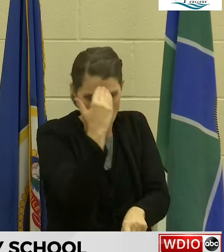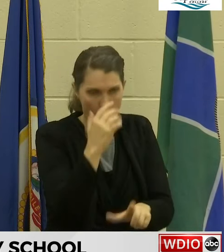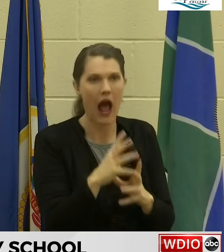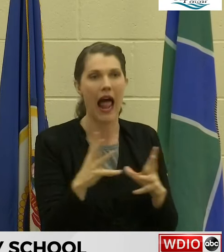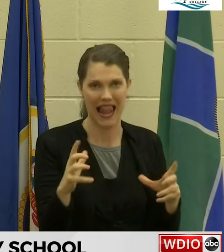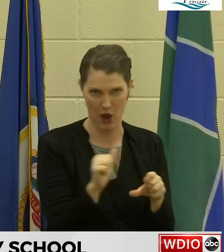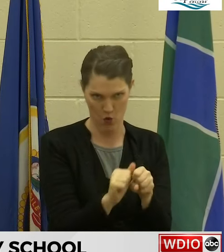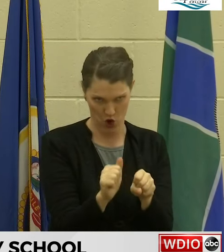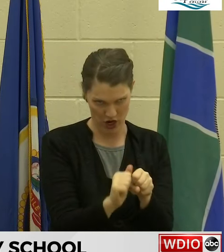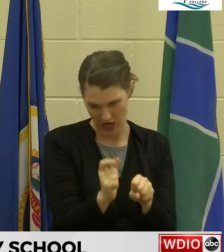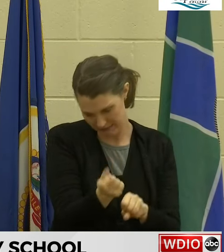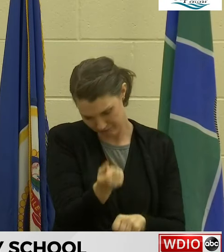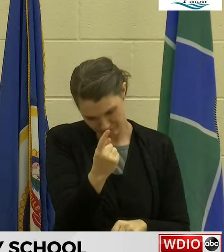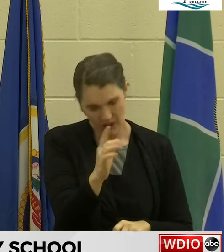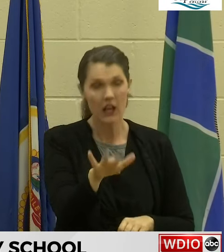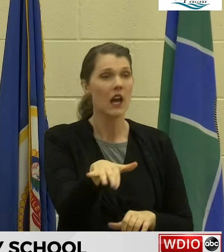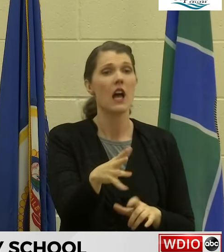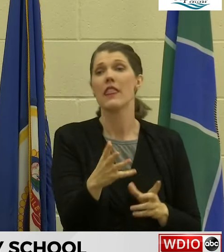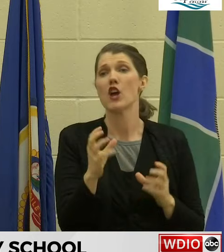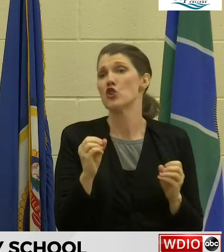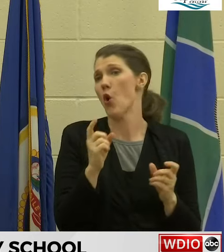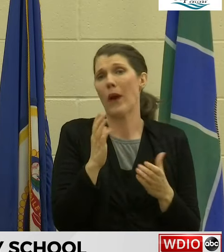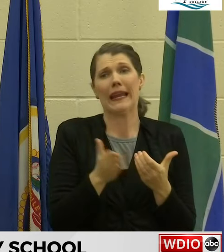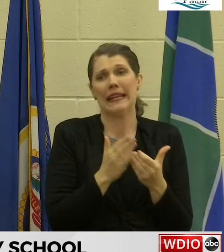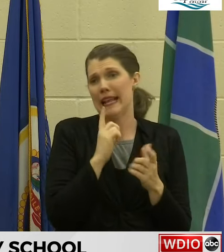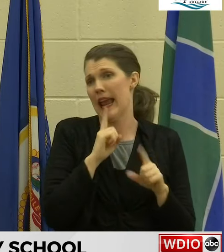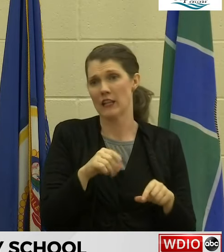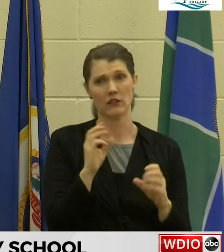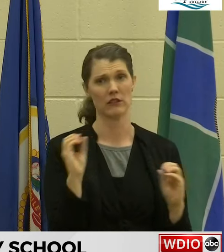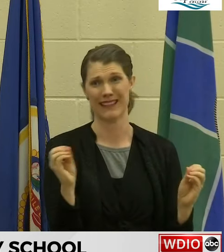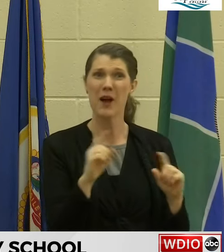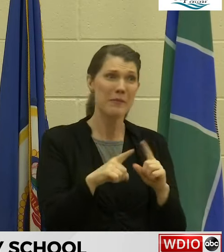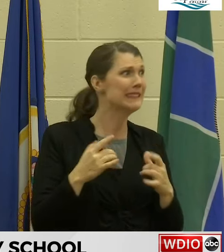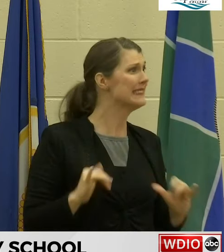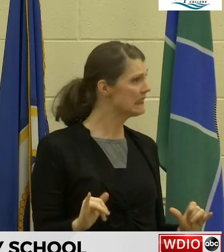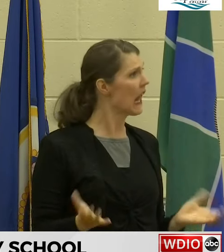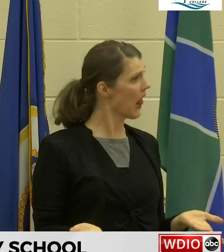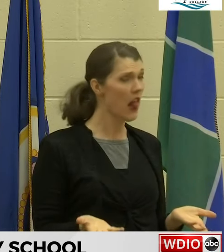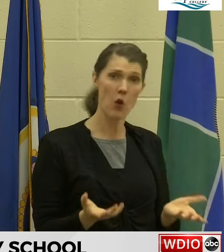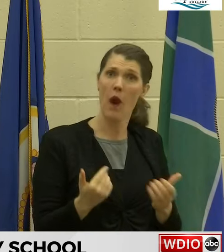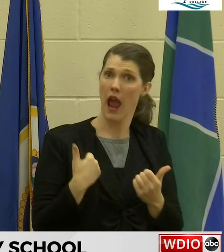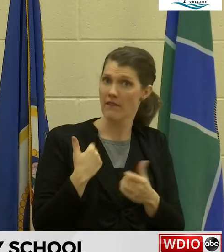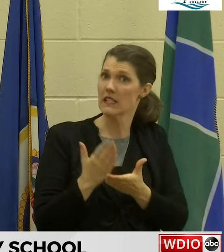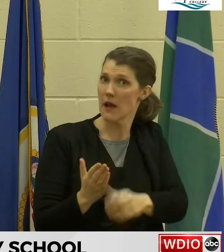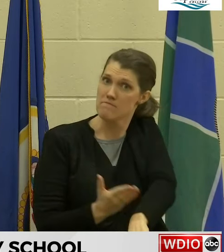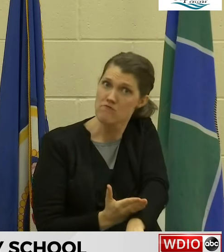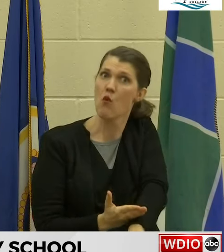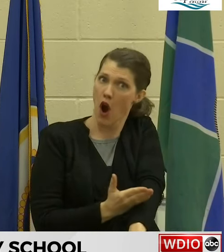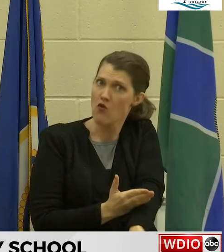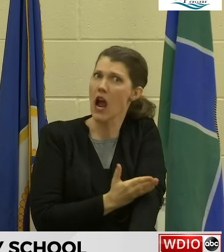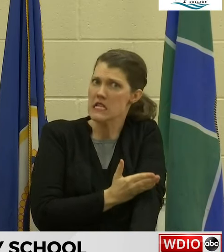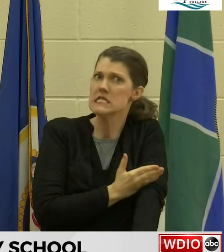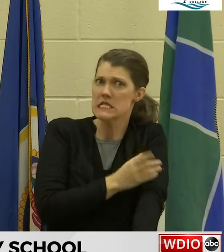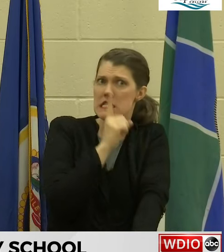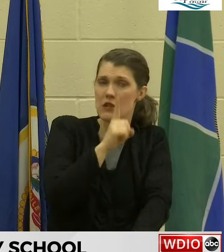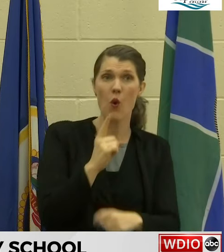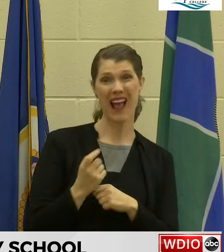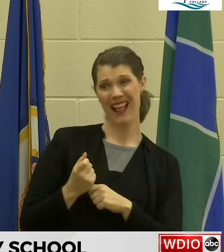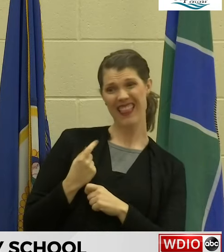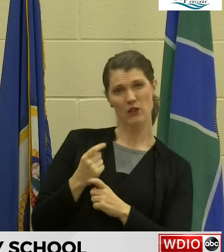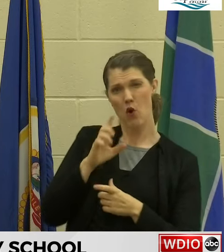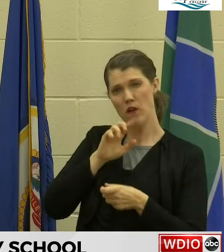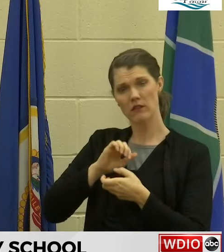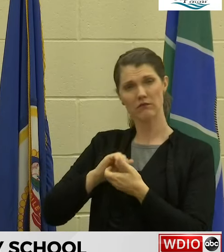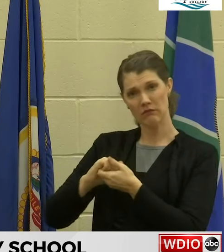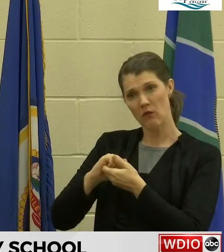a lot of work. And there are no easy answers. But still, we are making progress. Last year, we